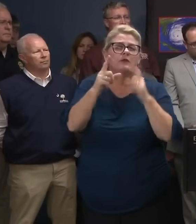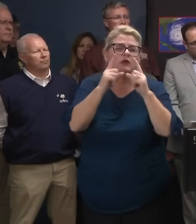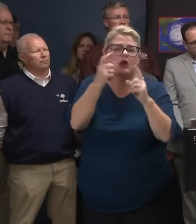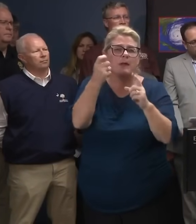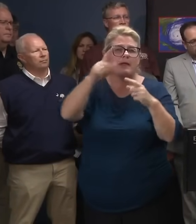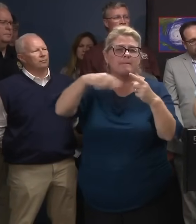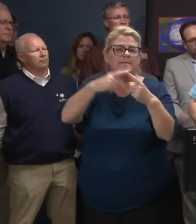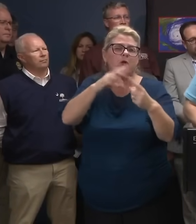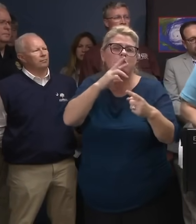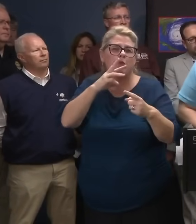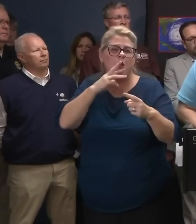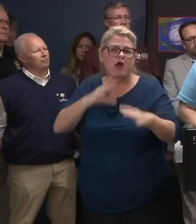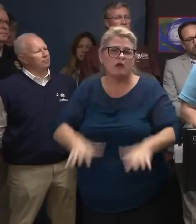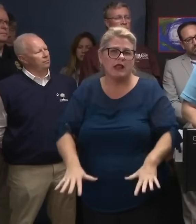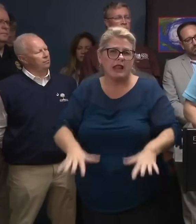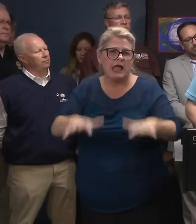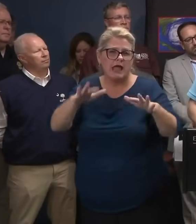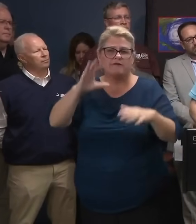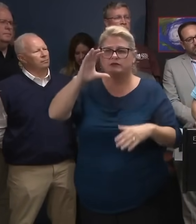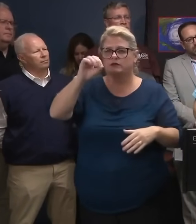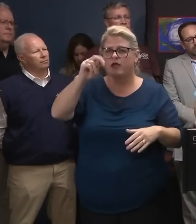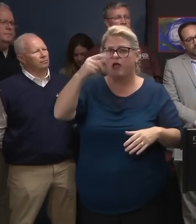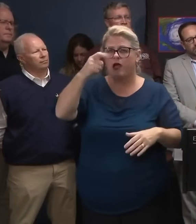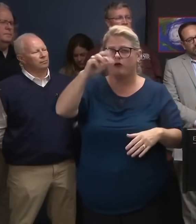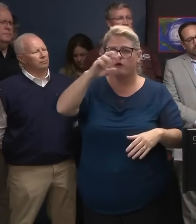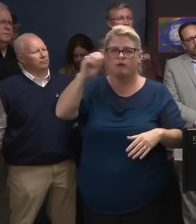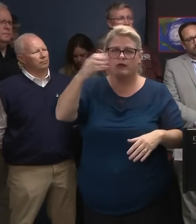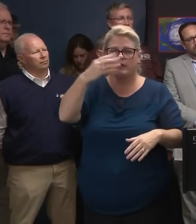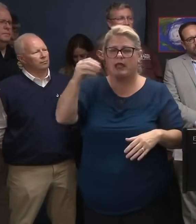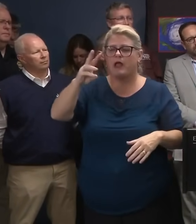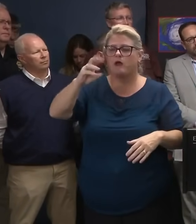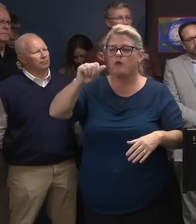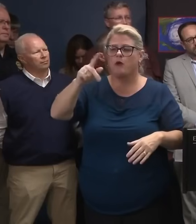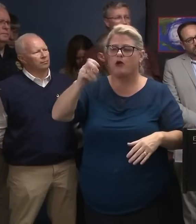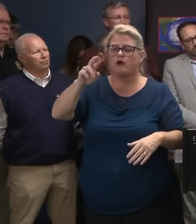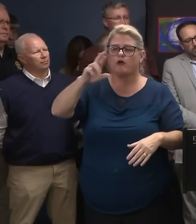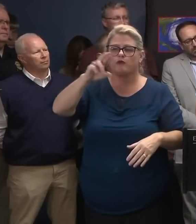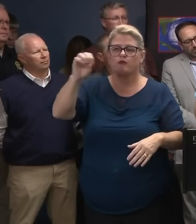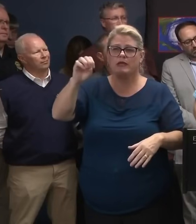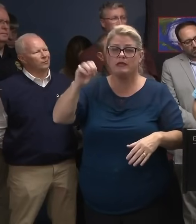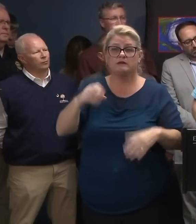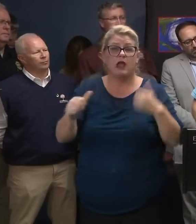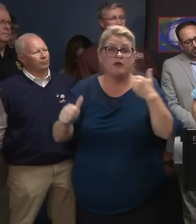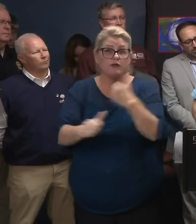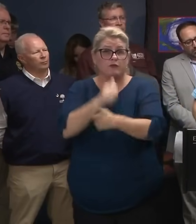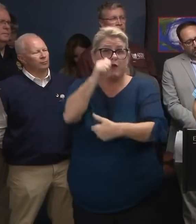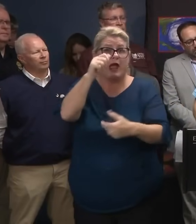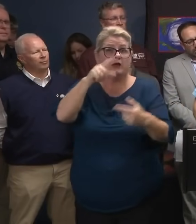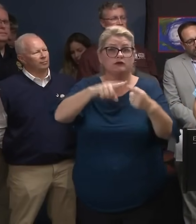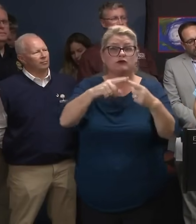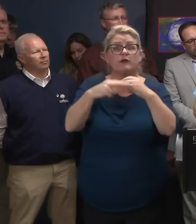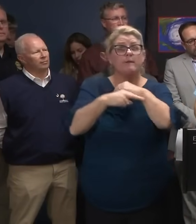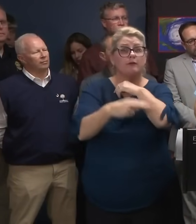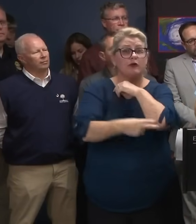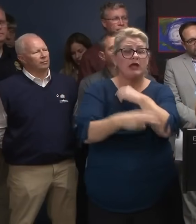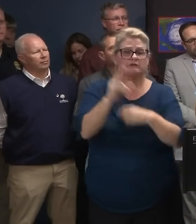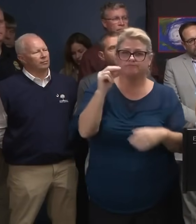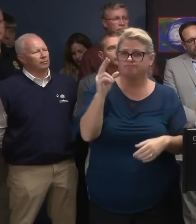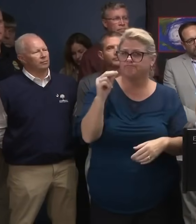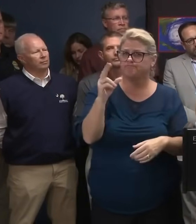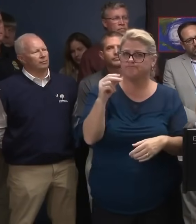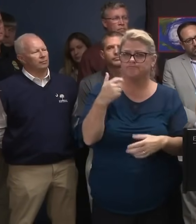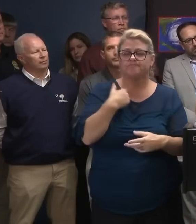about the water levels on the Congaree and Watery rivers. We see no threat to the bridges there and have been